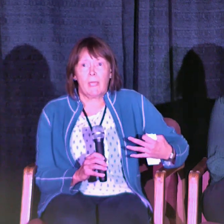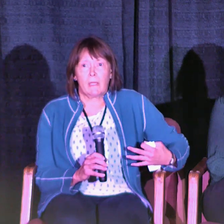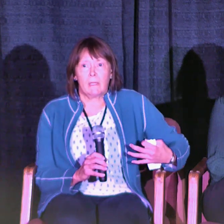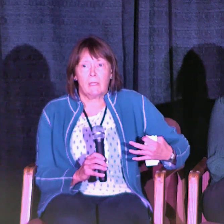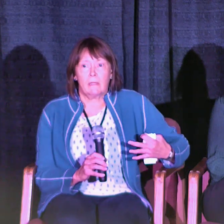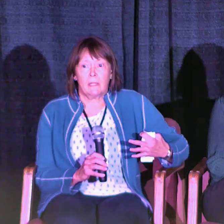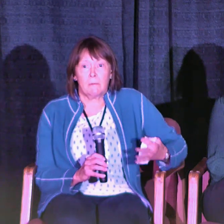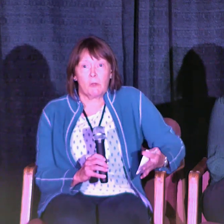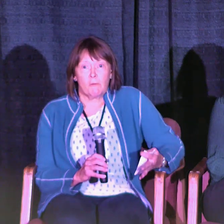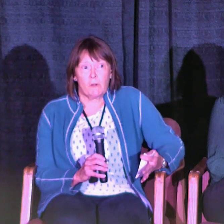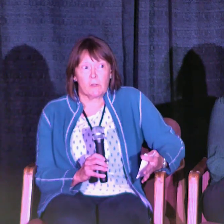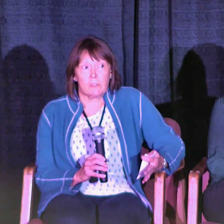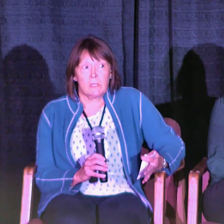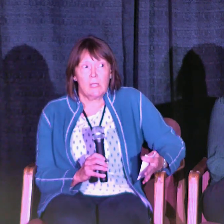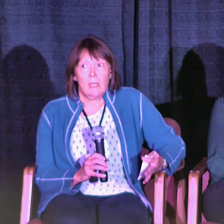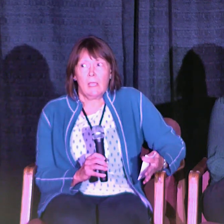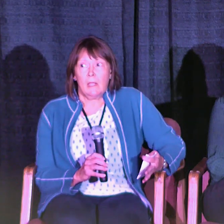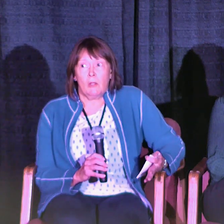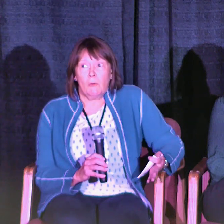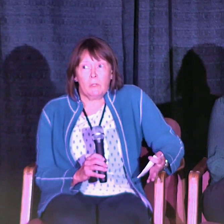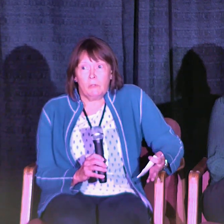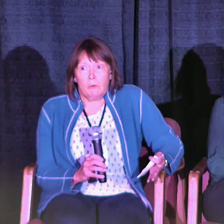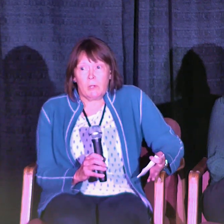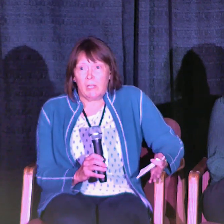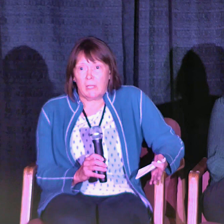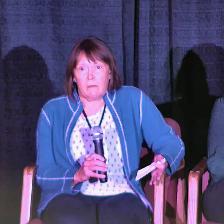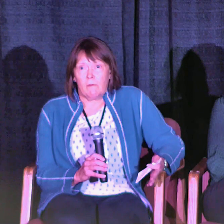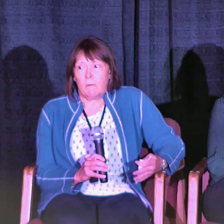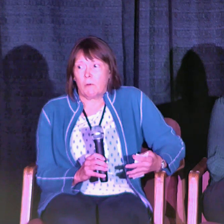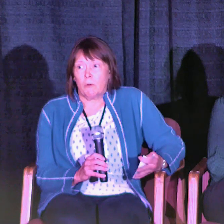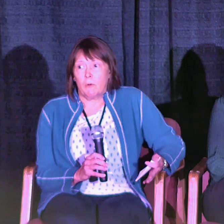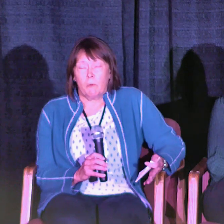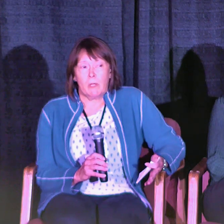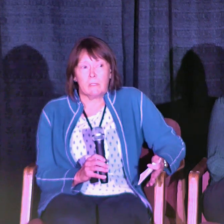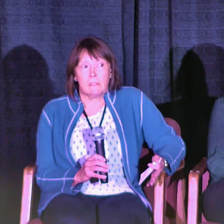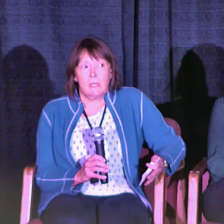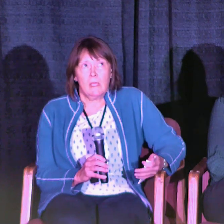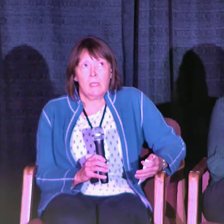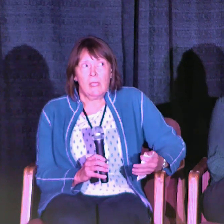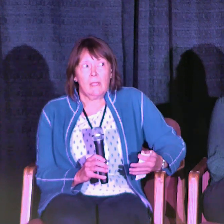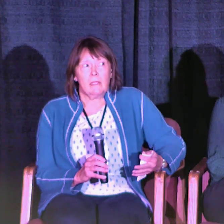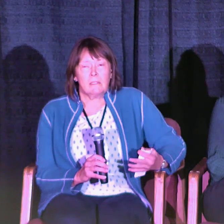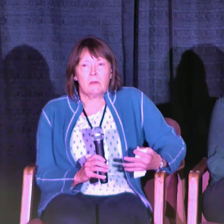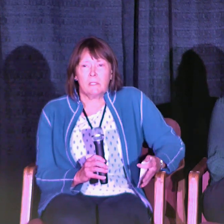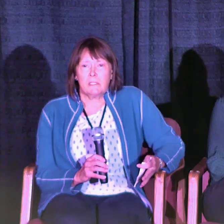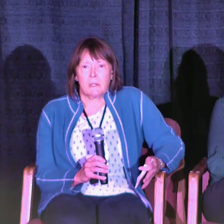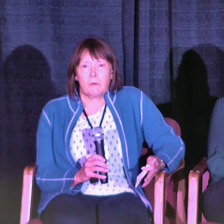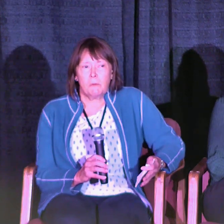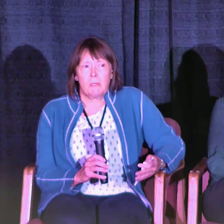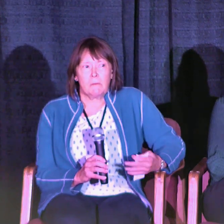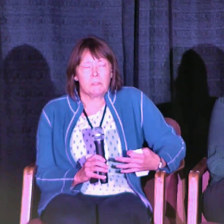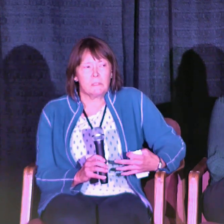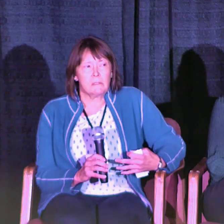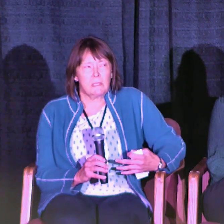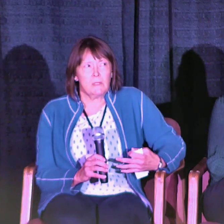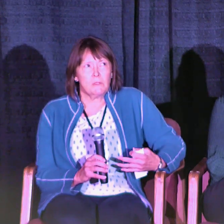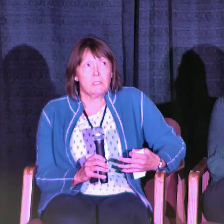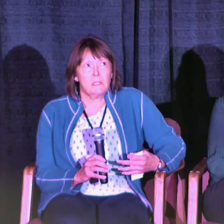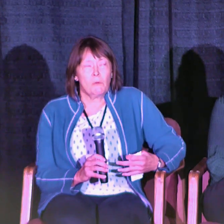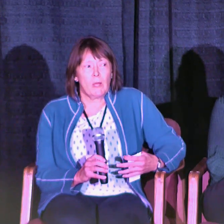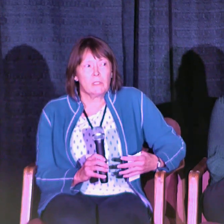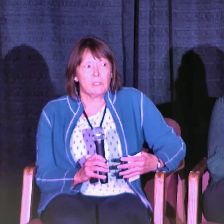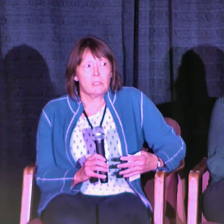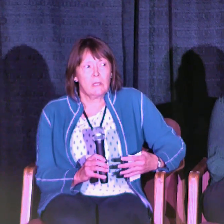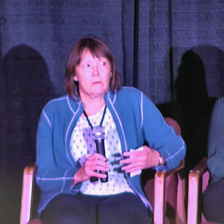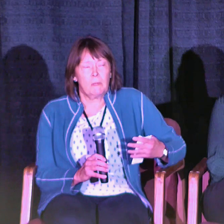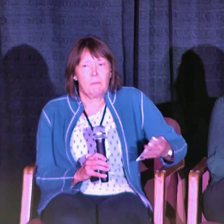stood back and let him go first. And no one knew where he came from or who he was. And it's always stuck with me. It was interesting